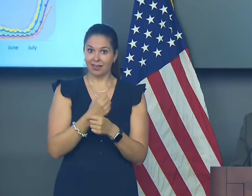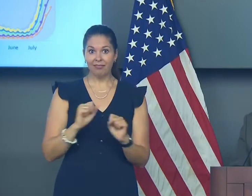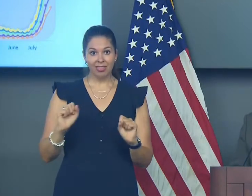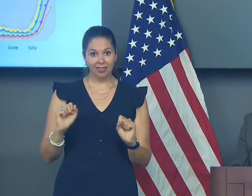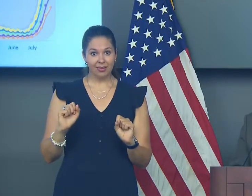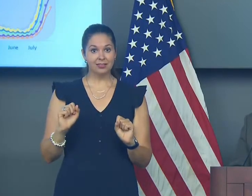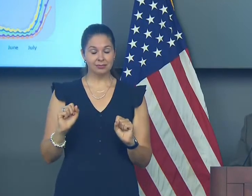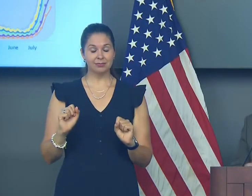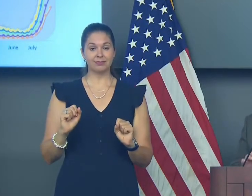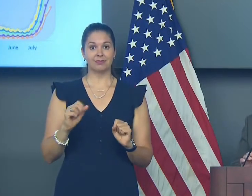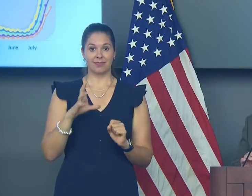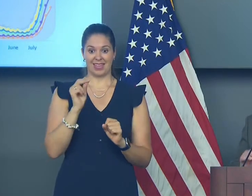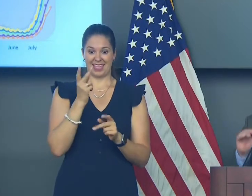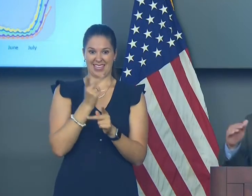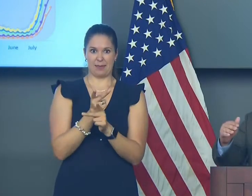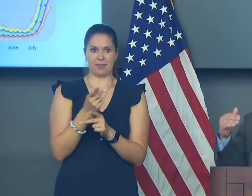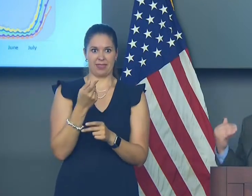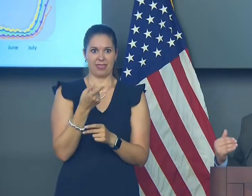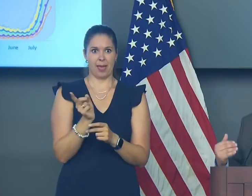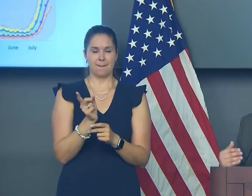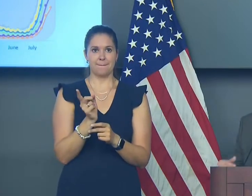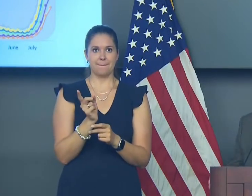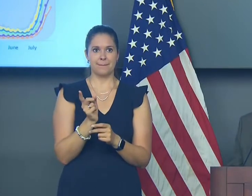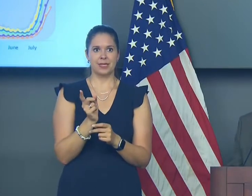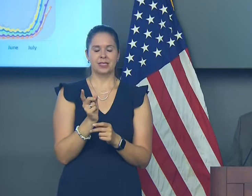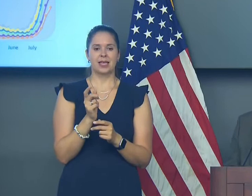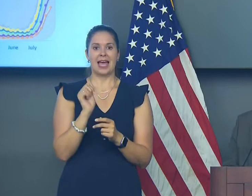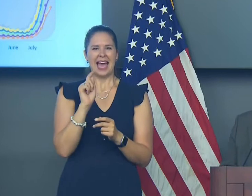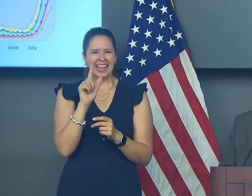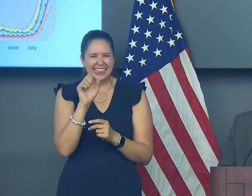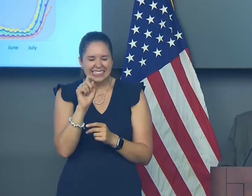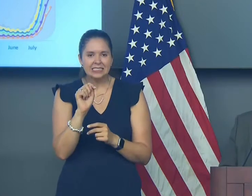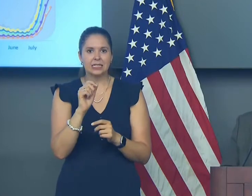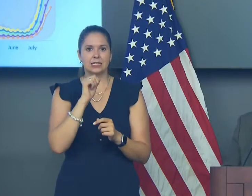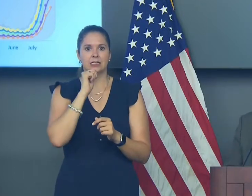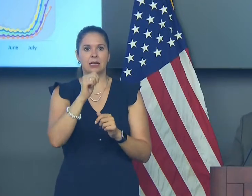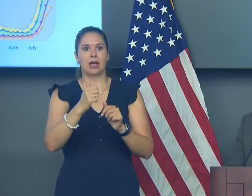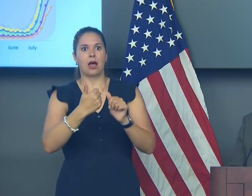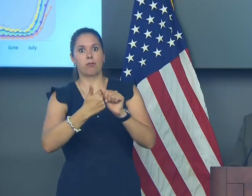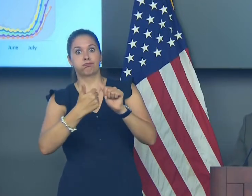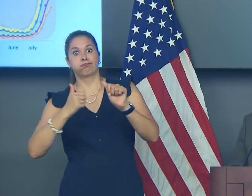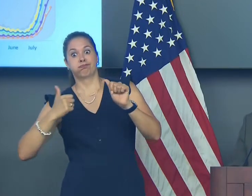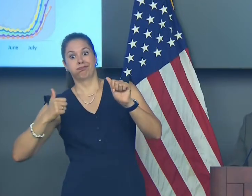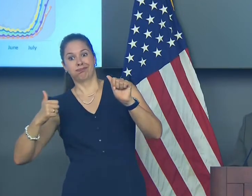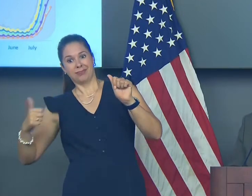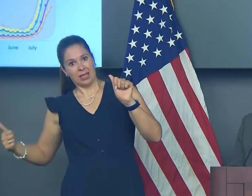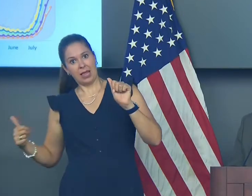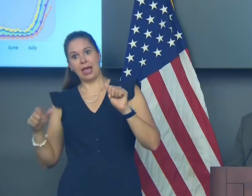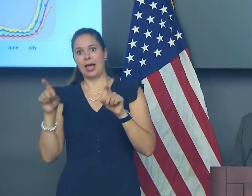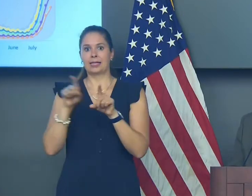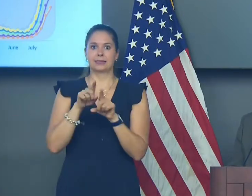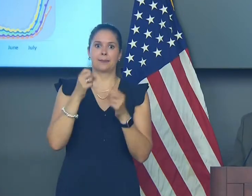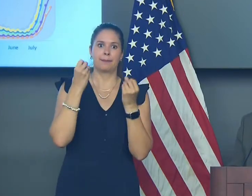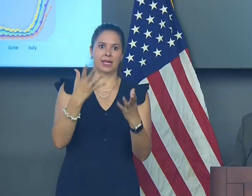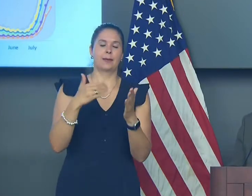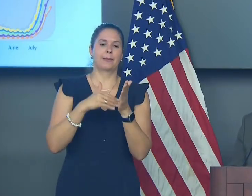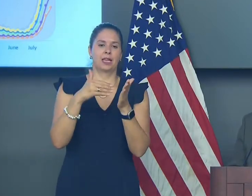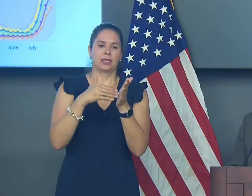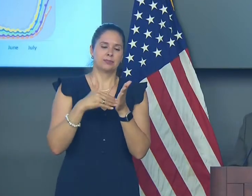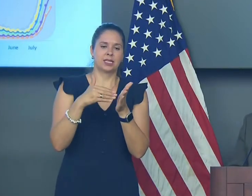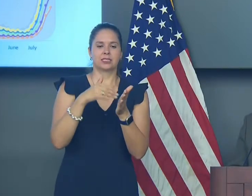safely and keeping them at least not from falling as far behind as many, many millions of kids across the country